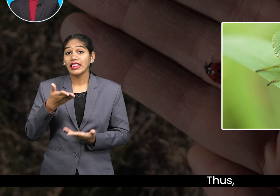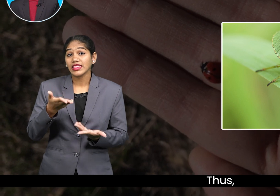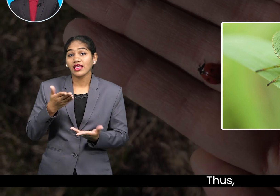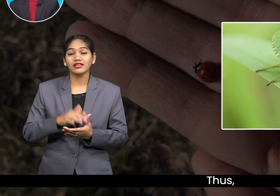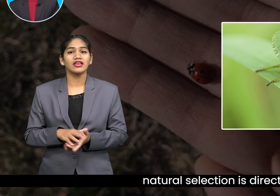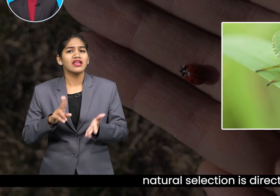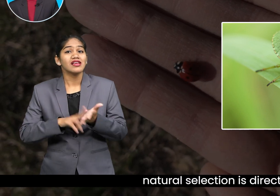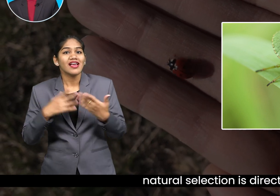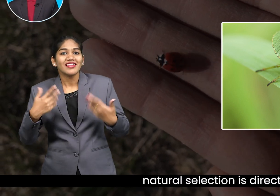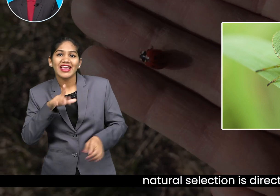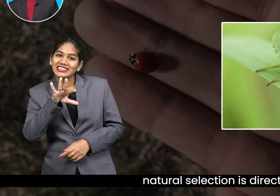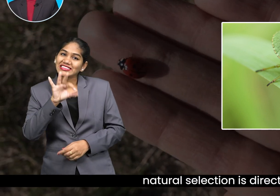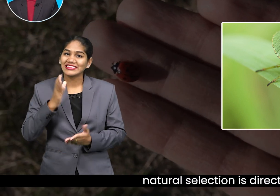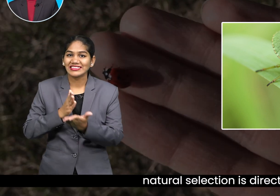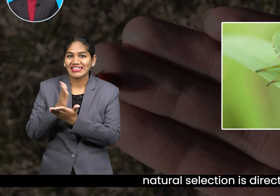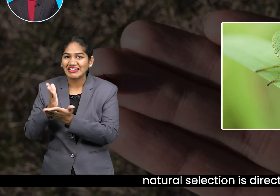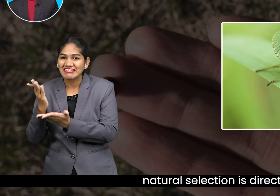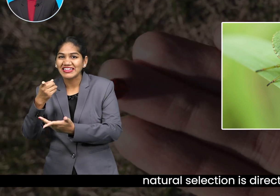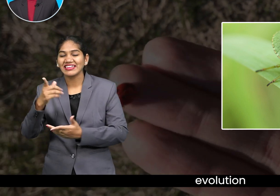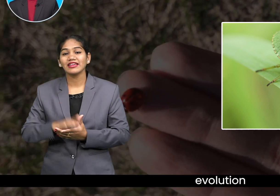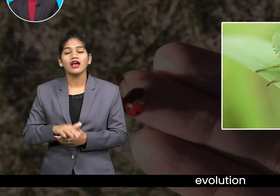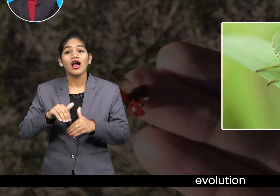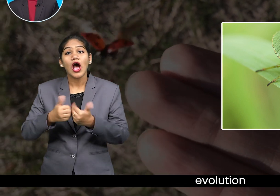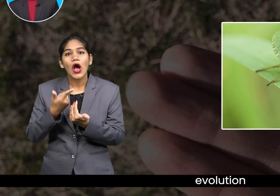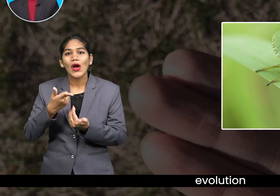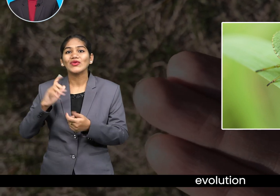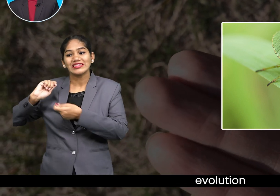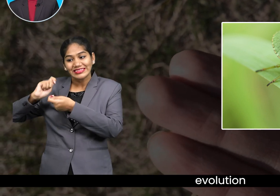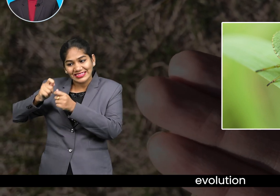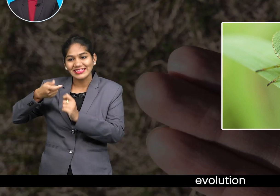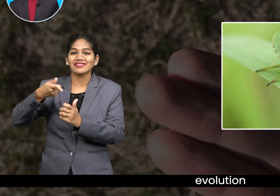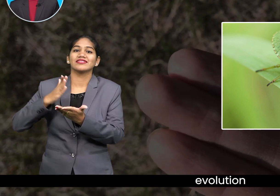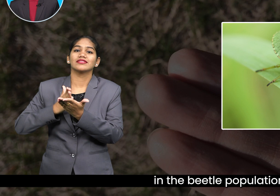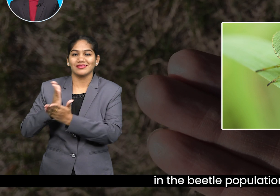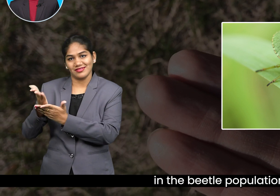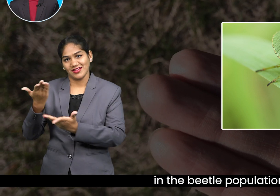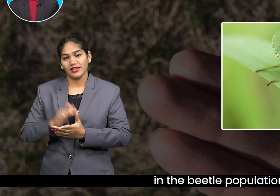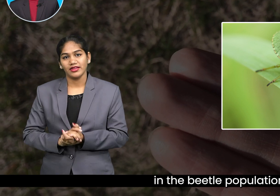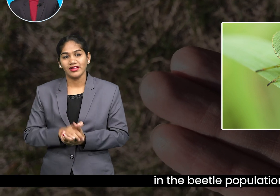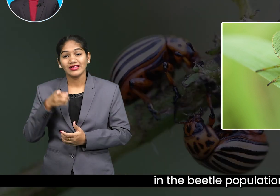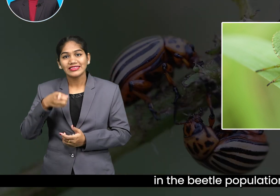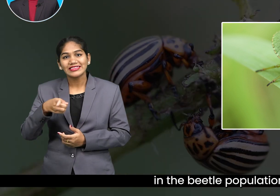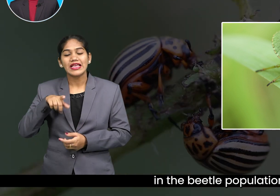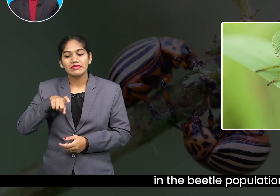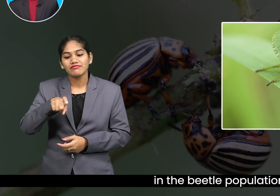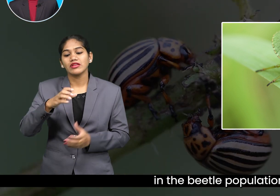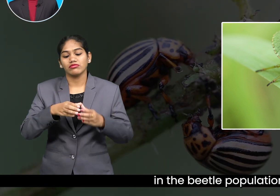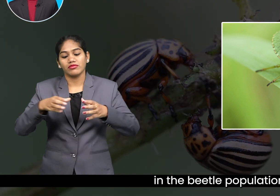Thus, natural selection is directing evolution in the beetle